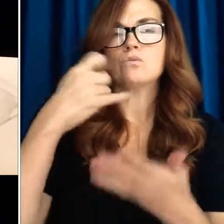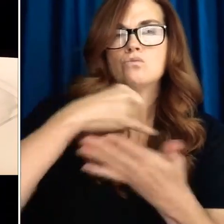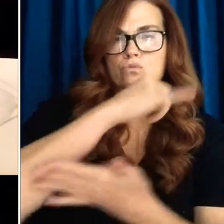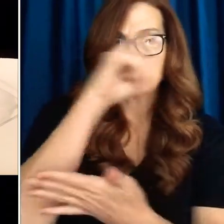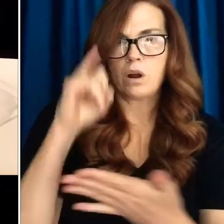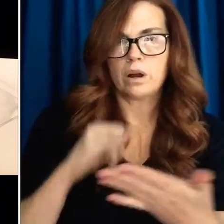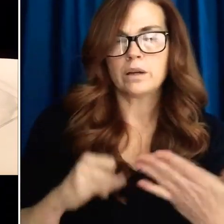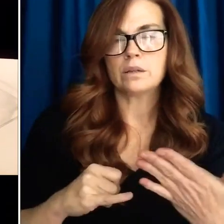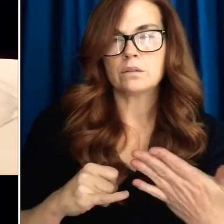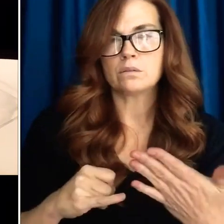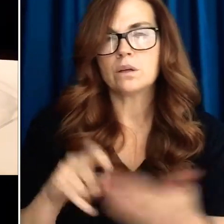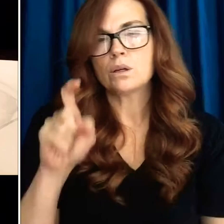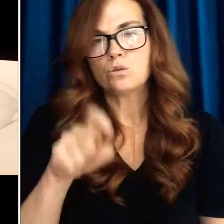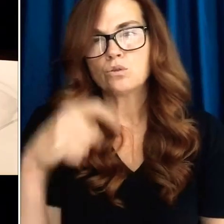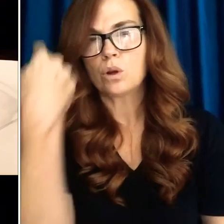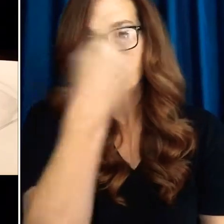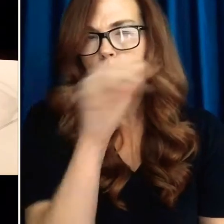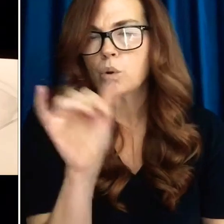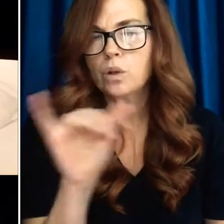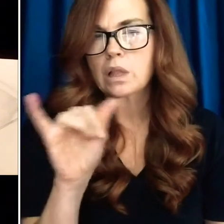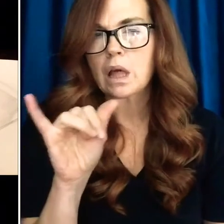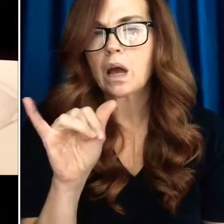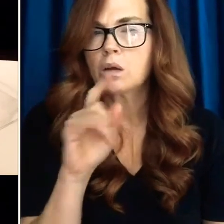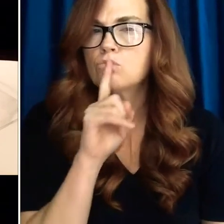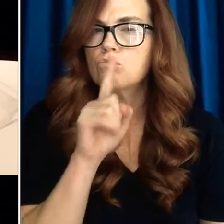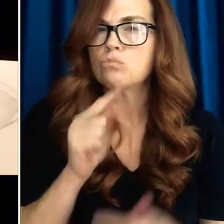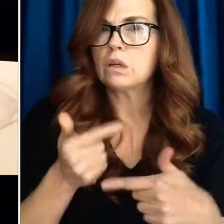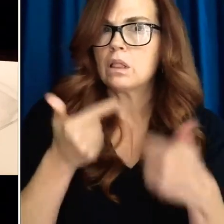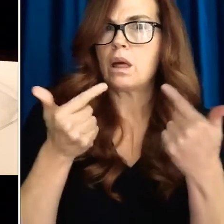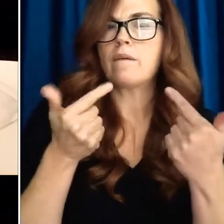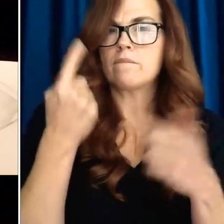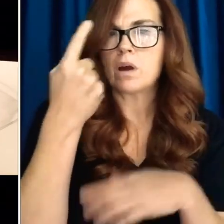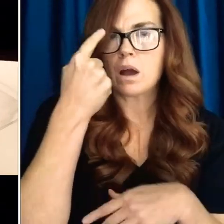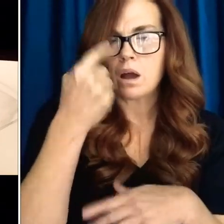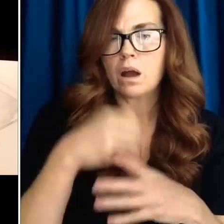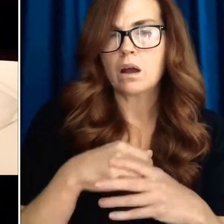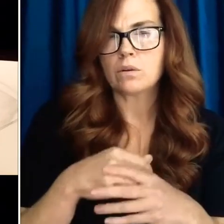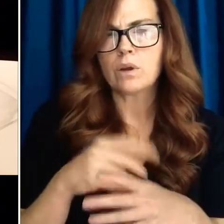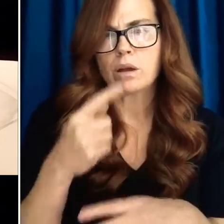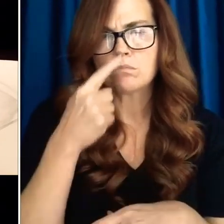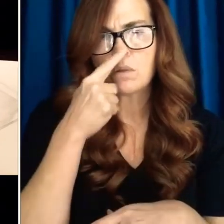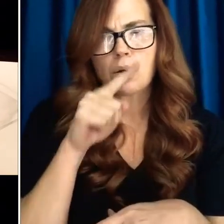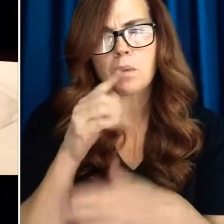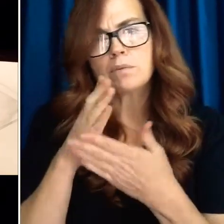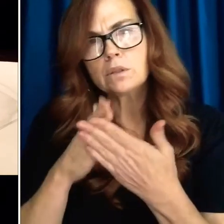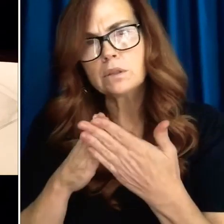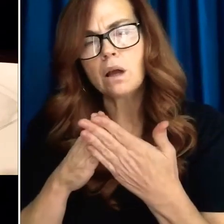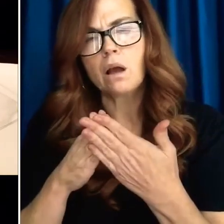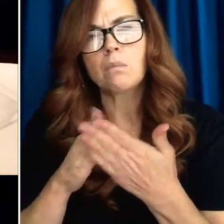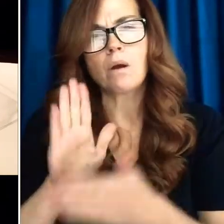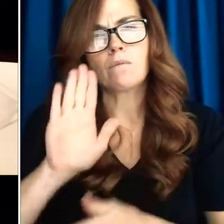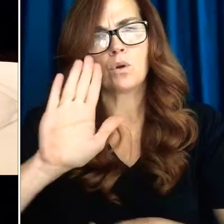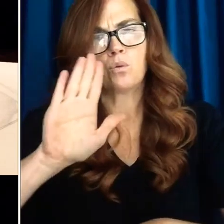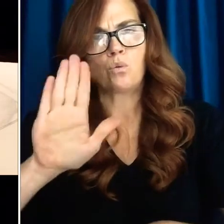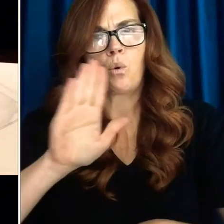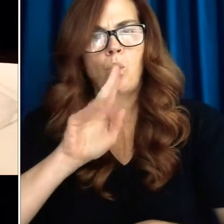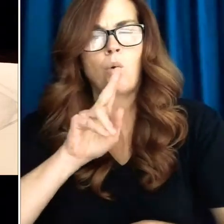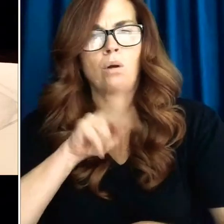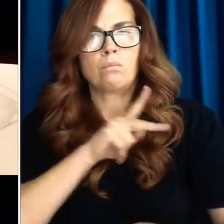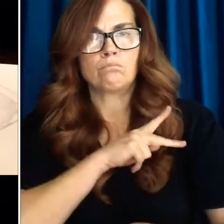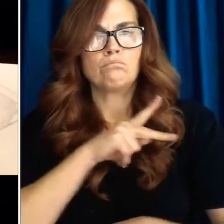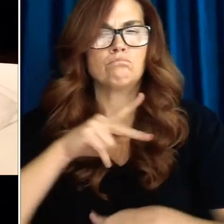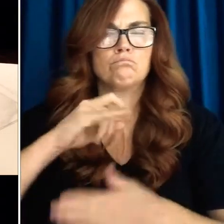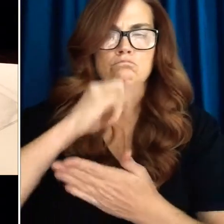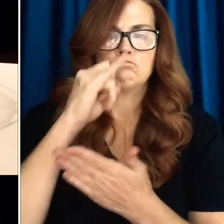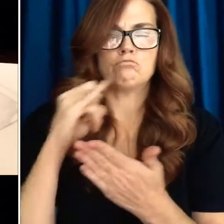look somewhat realistic. I don't mind if you guys put your own little spin on it, but remember, we are in the drawing unit, so it should have drawing in